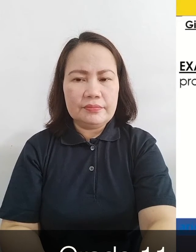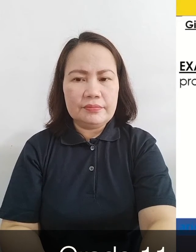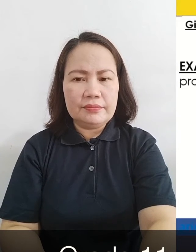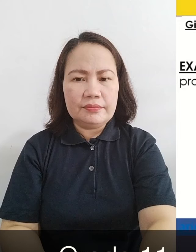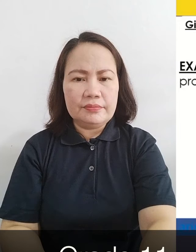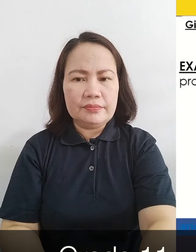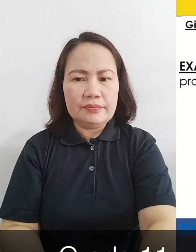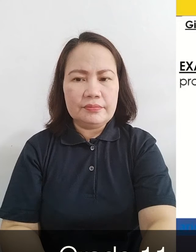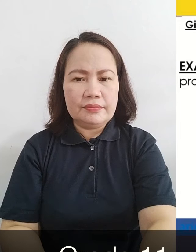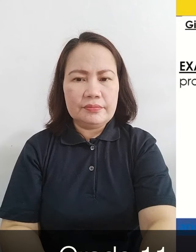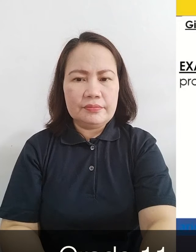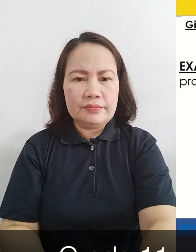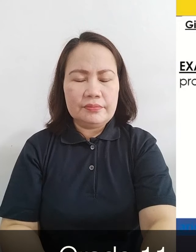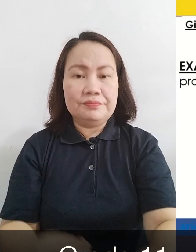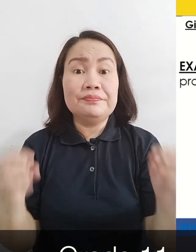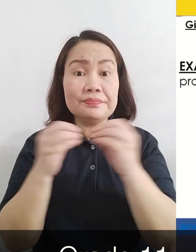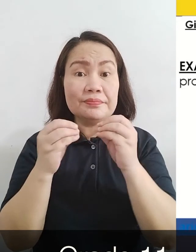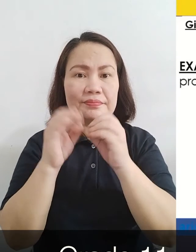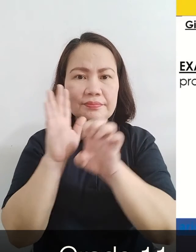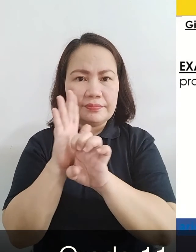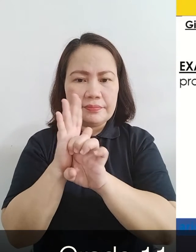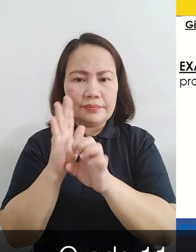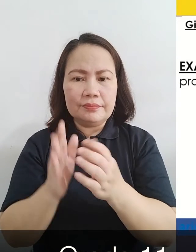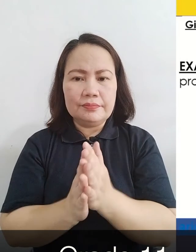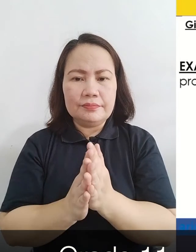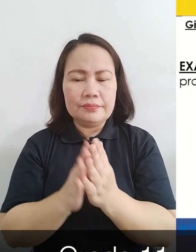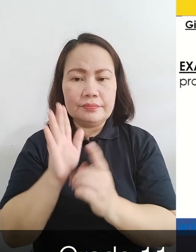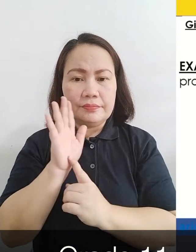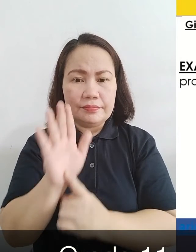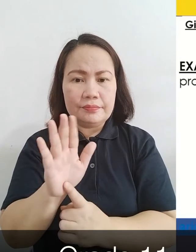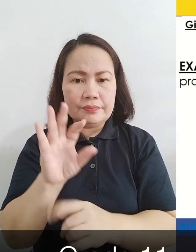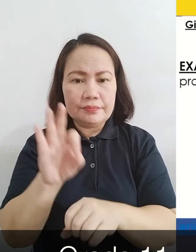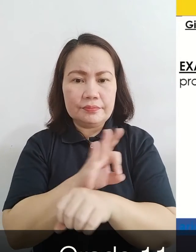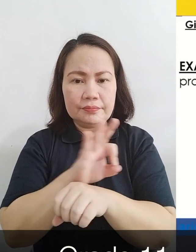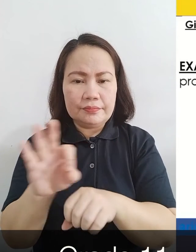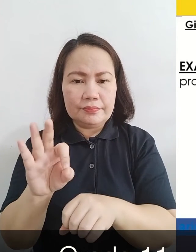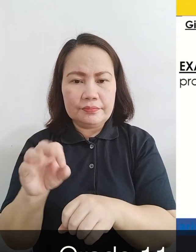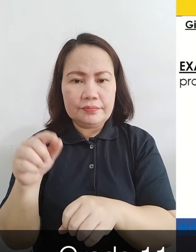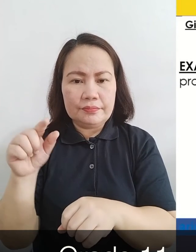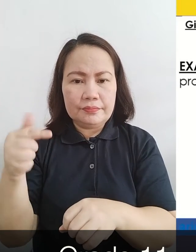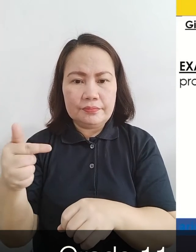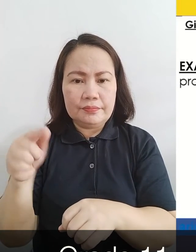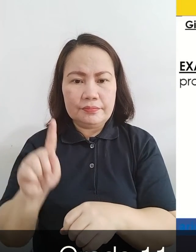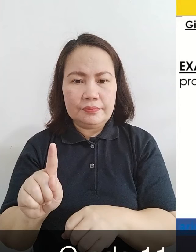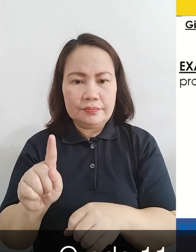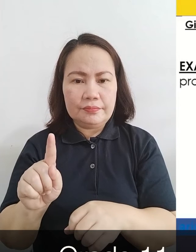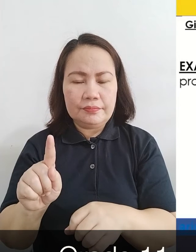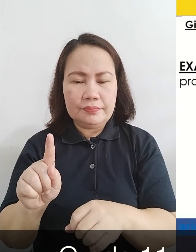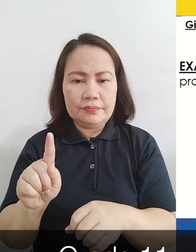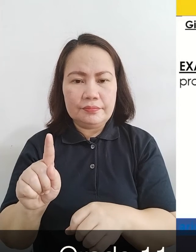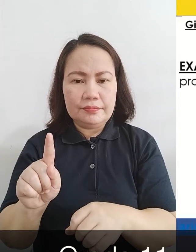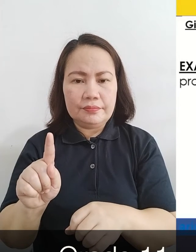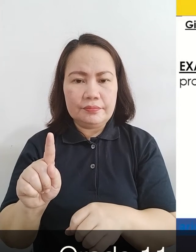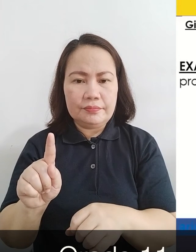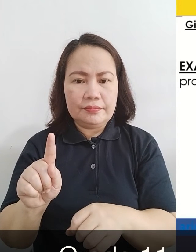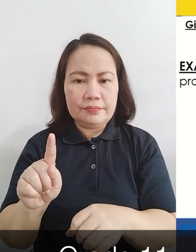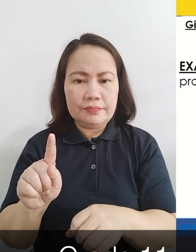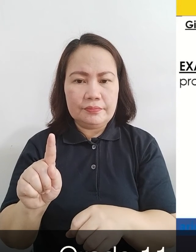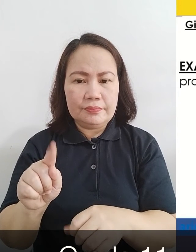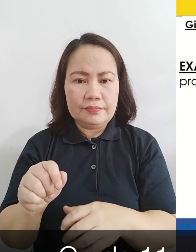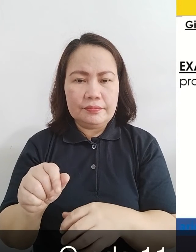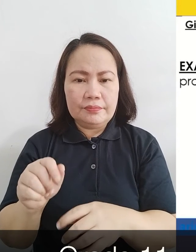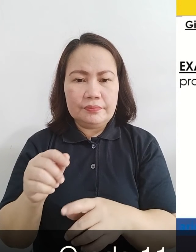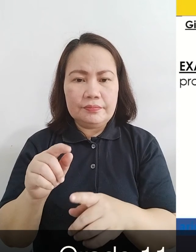Oh, more example. Express the function g of 1, that's q of 1, no, as